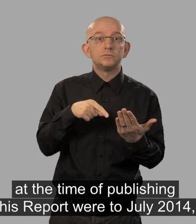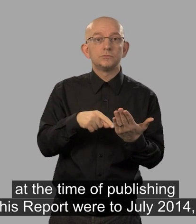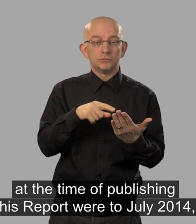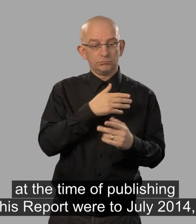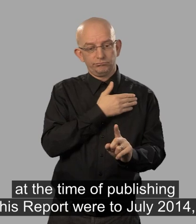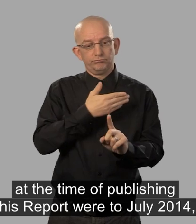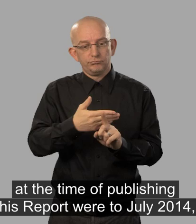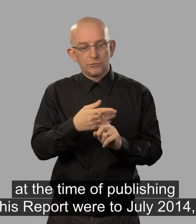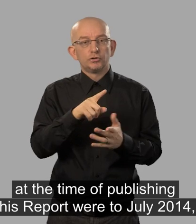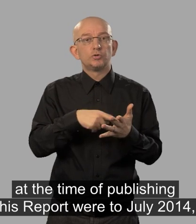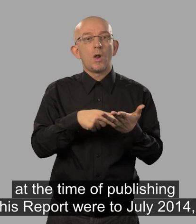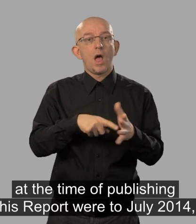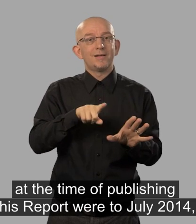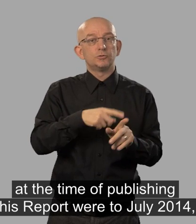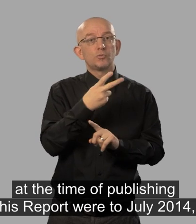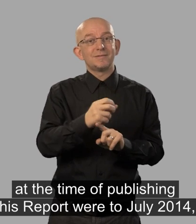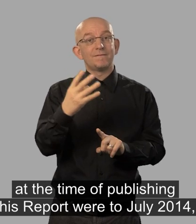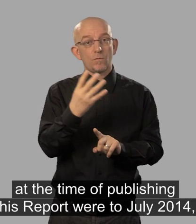July 2014, when